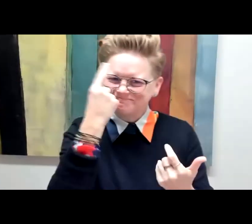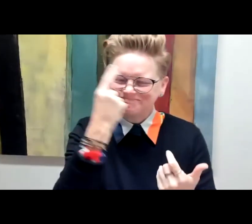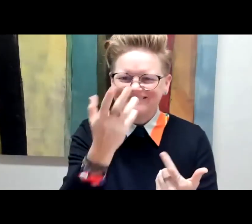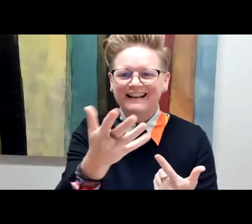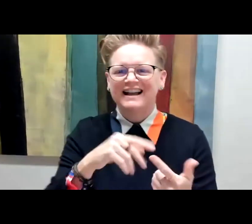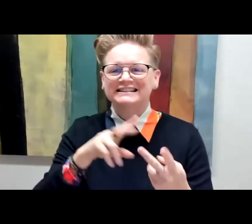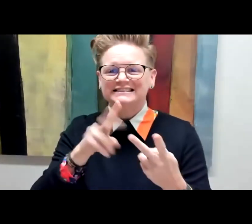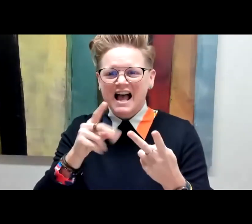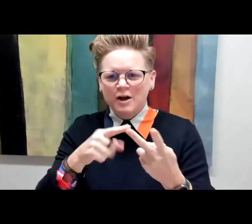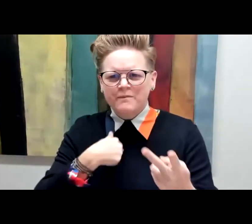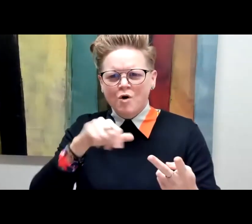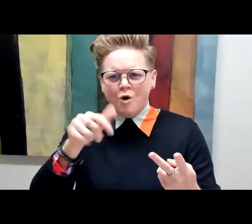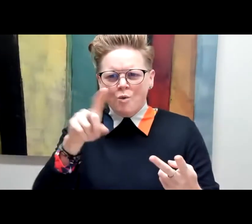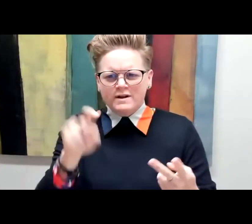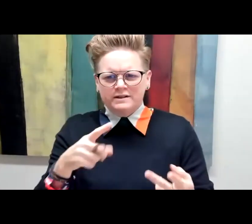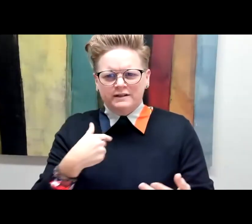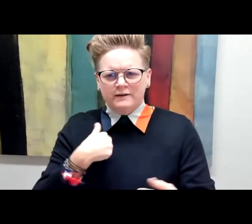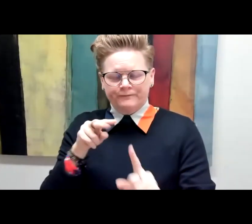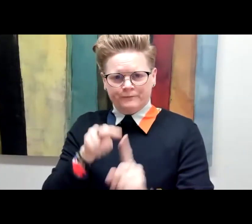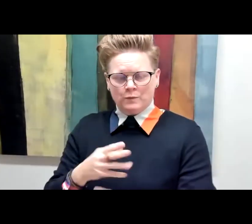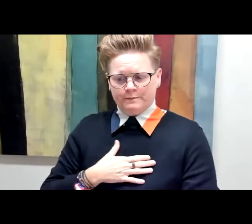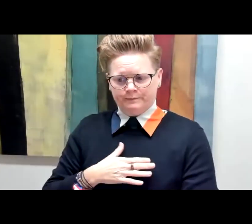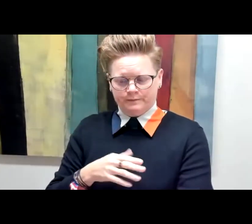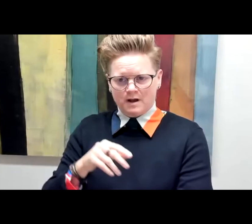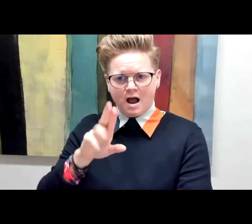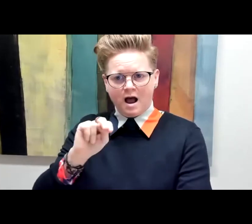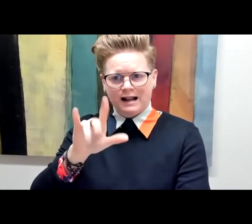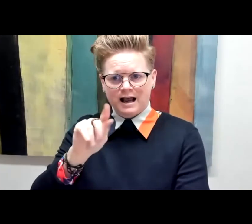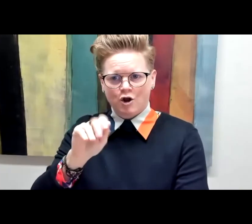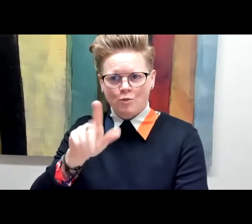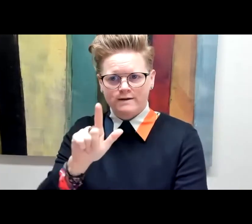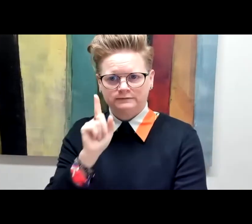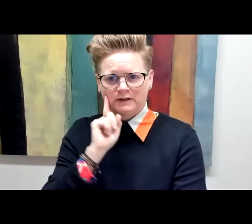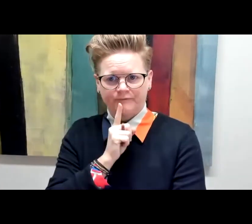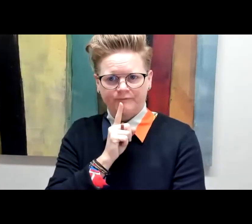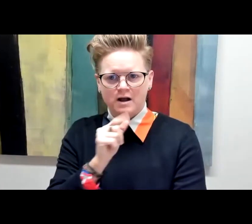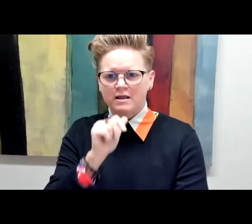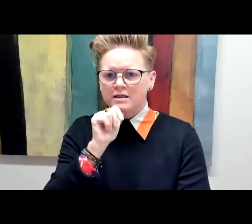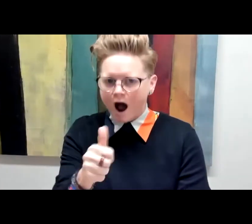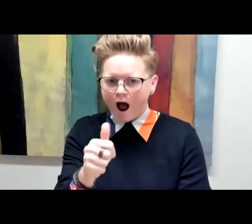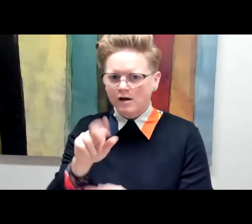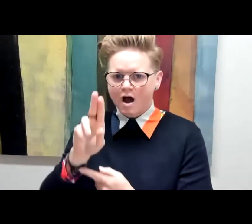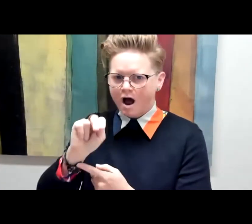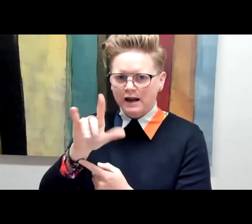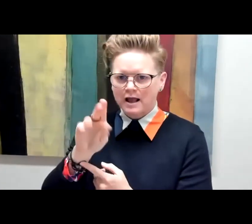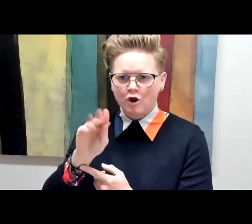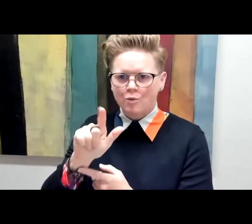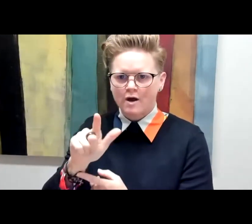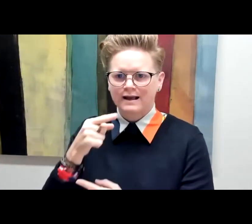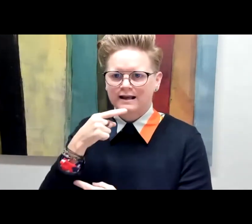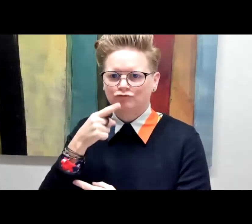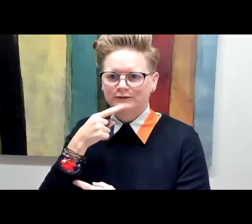babies of deaf adults. I'm just wondering if there are specific signs for that group. And the other thing is,